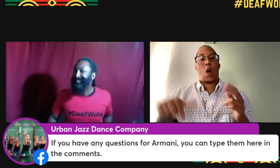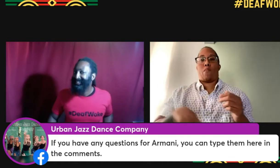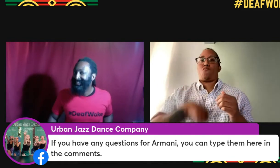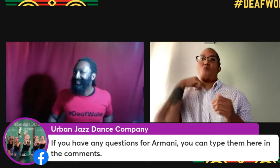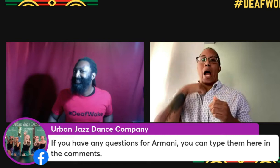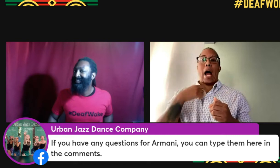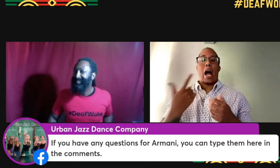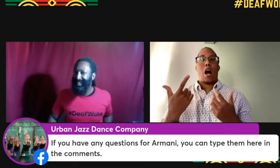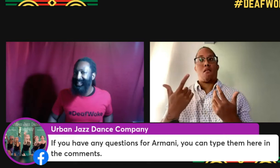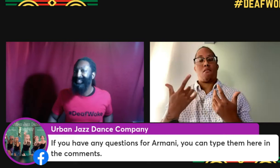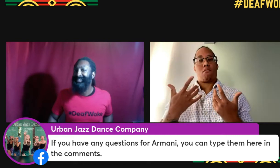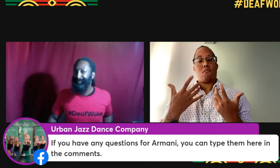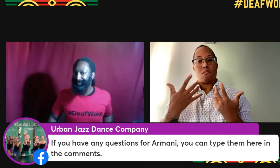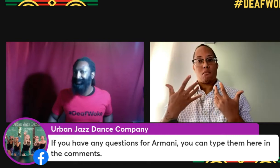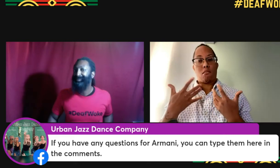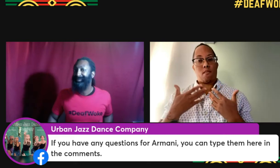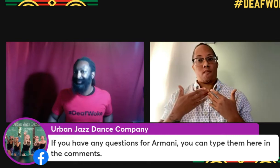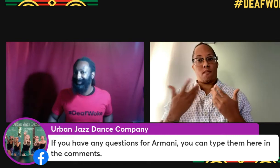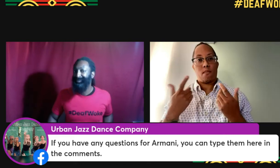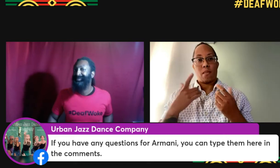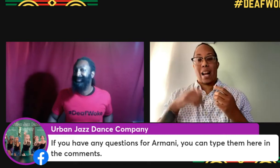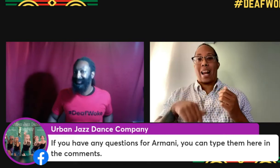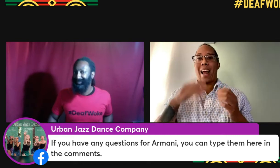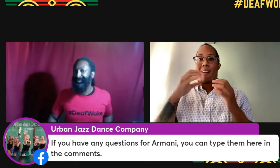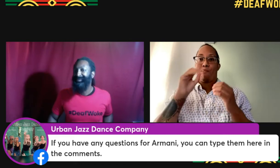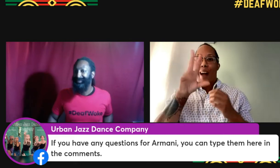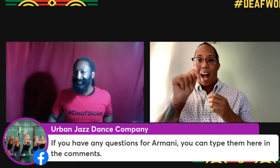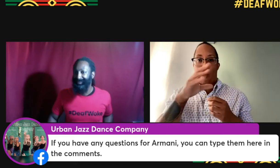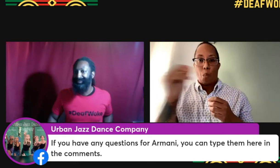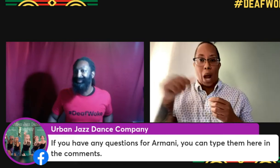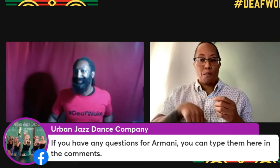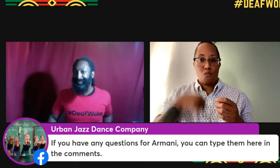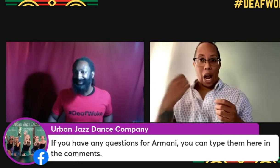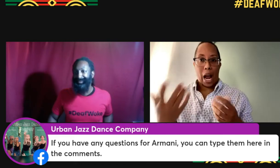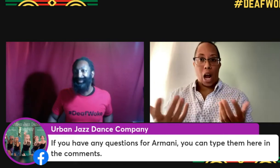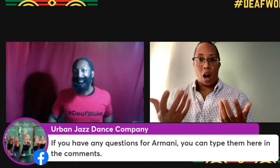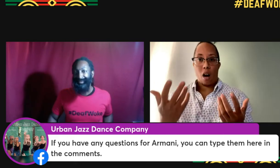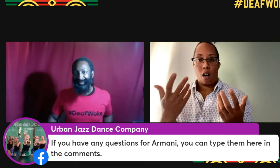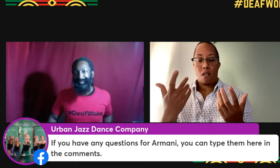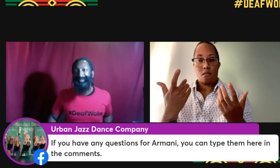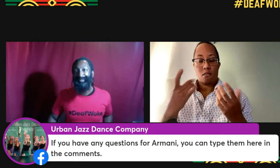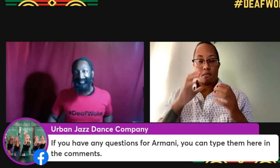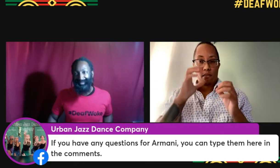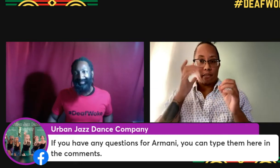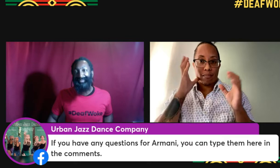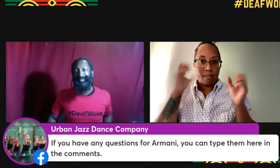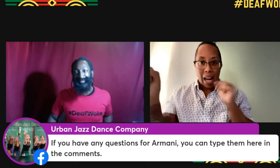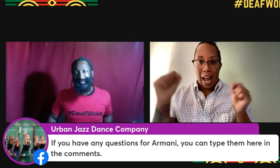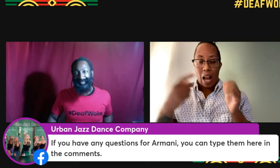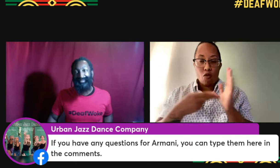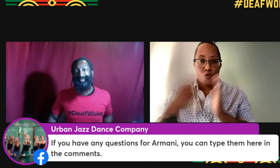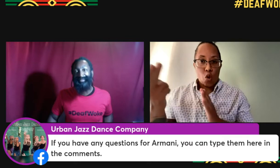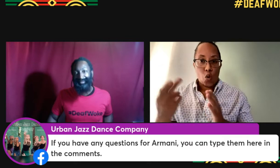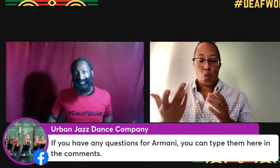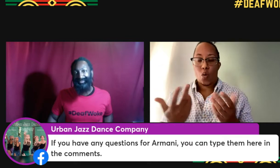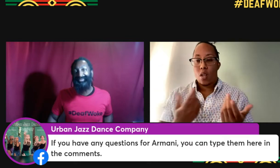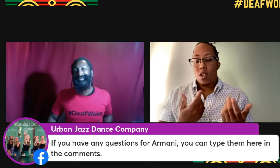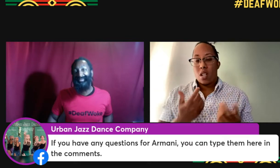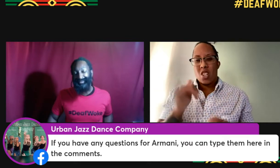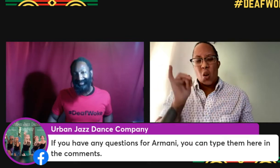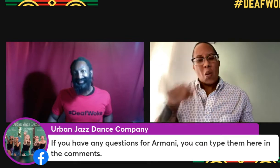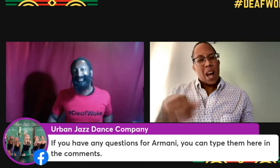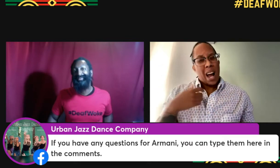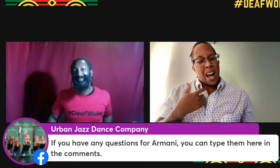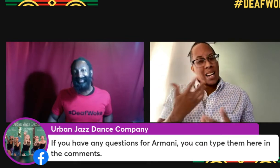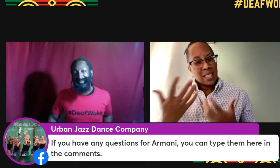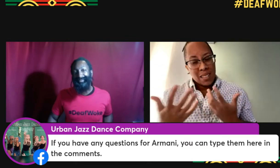yet. Because a lot of the people that I do meet are very proud and very out and very, you know, loud about